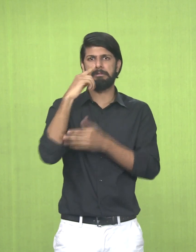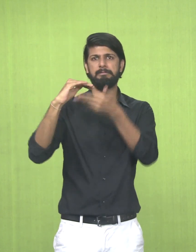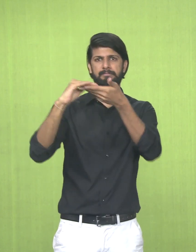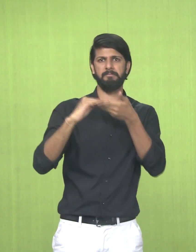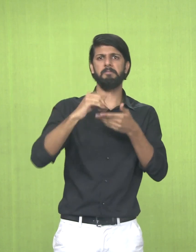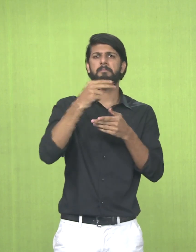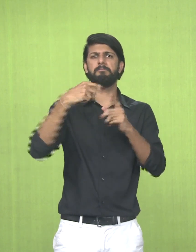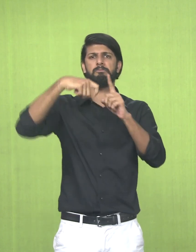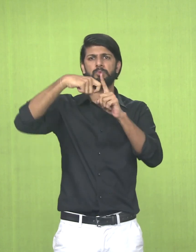from the Lichavi tribe,